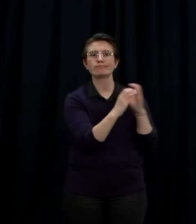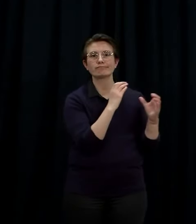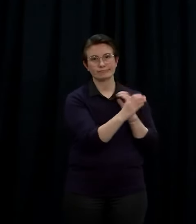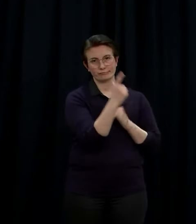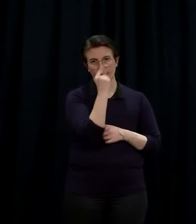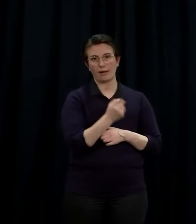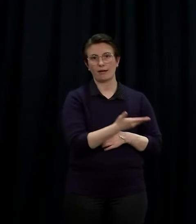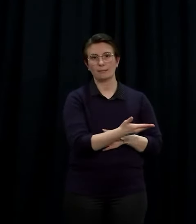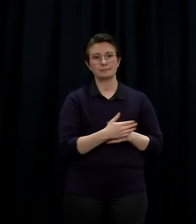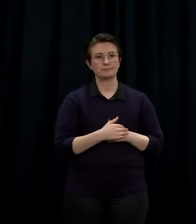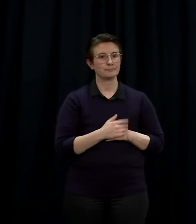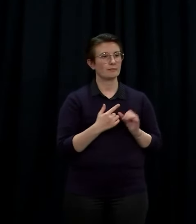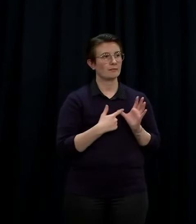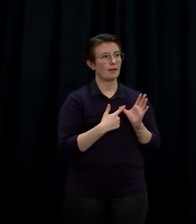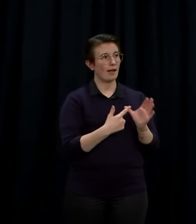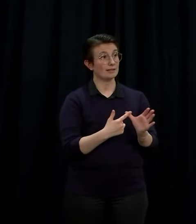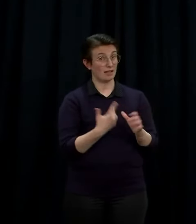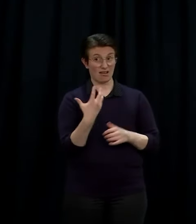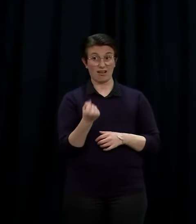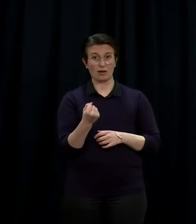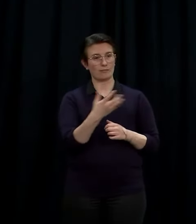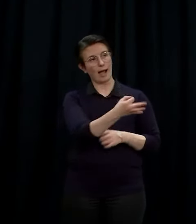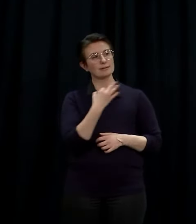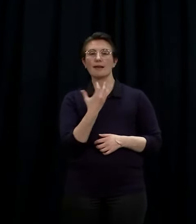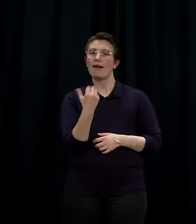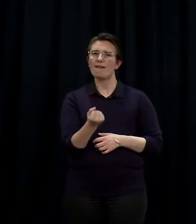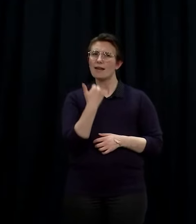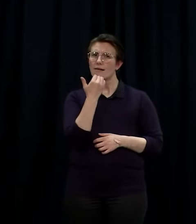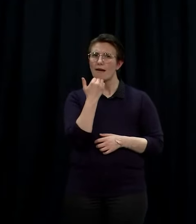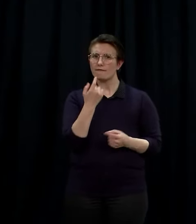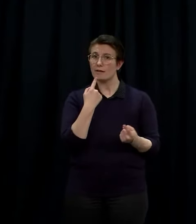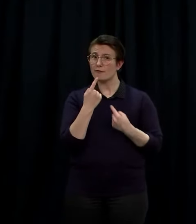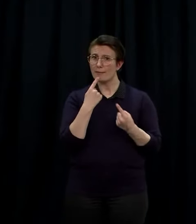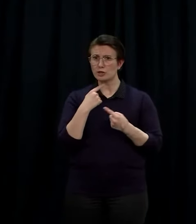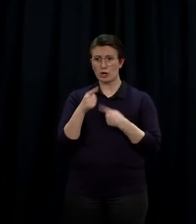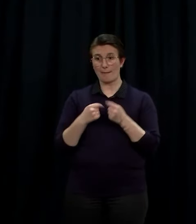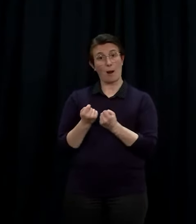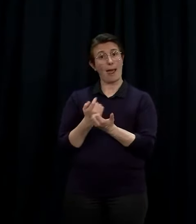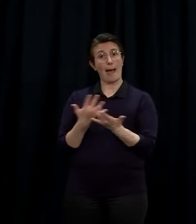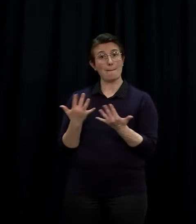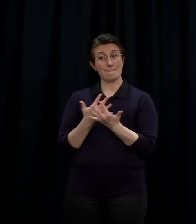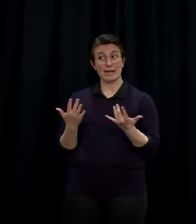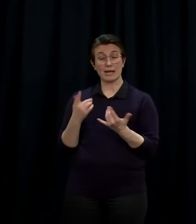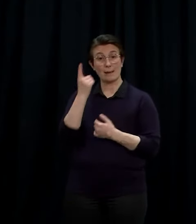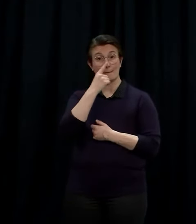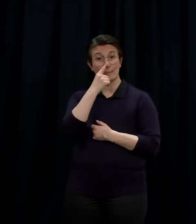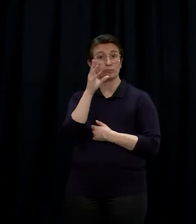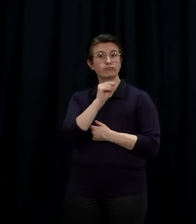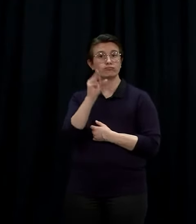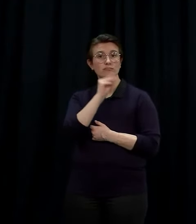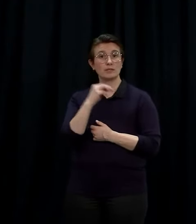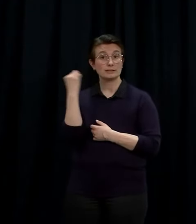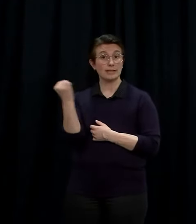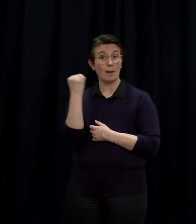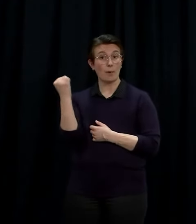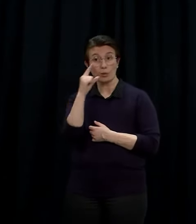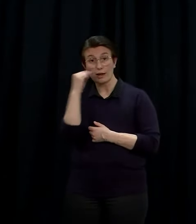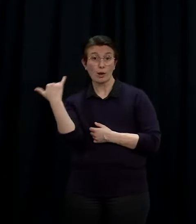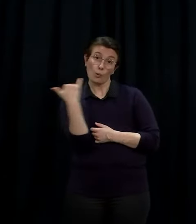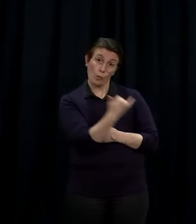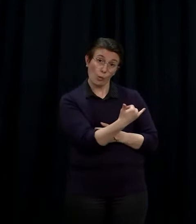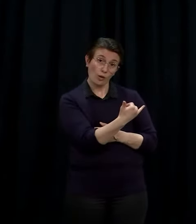that data on you at all? I don't have it here, but I've got someone in the room here, and they will follow up with you straight after this and provide the data. The capacity